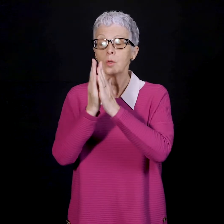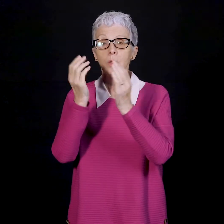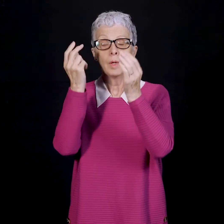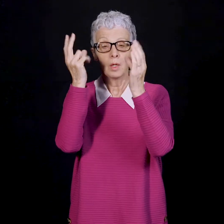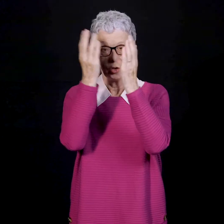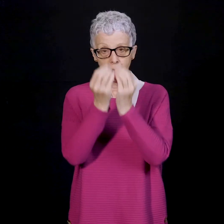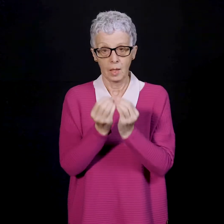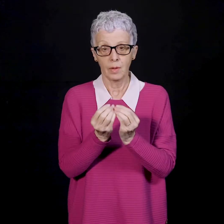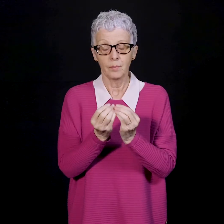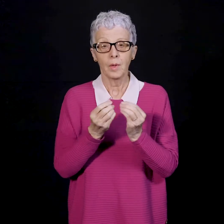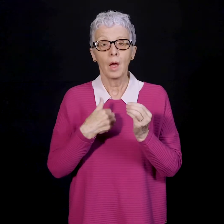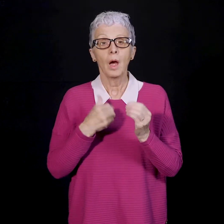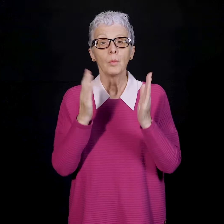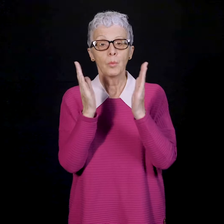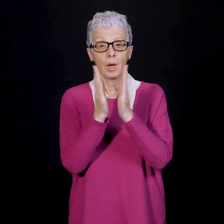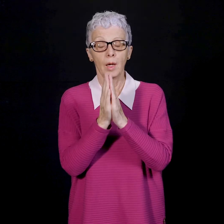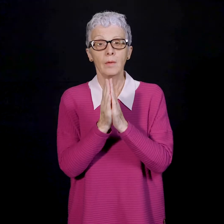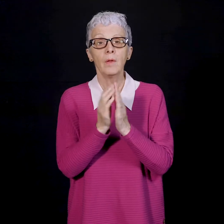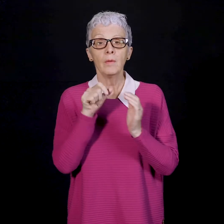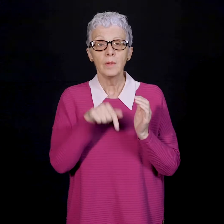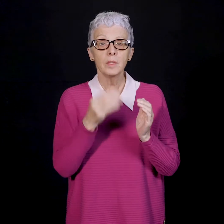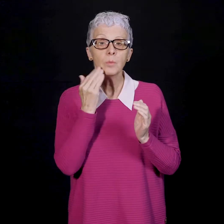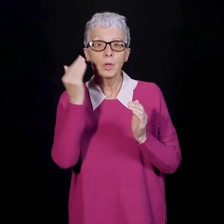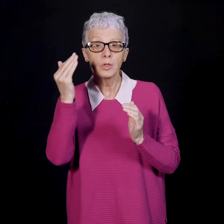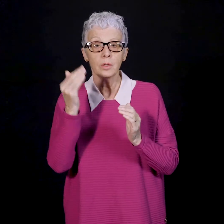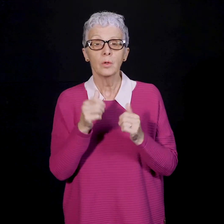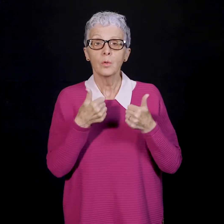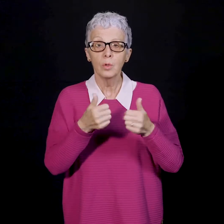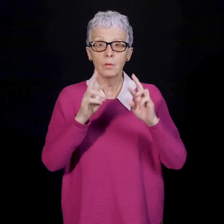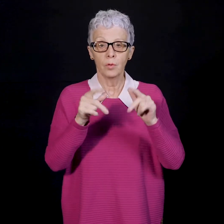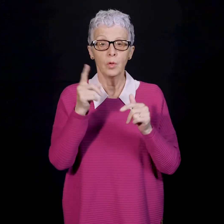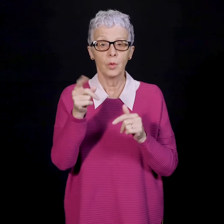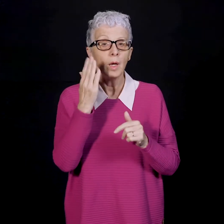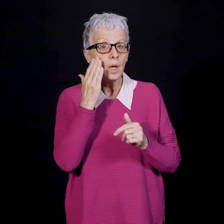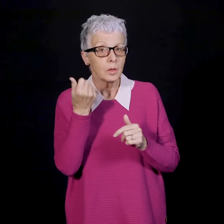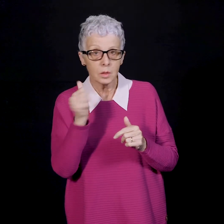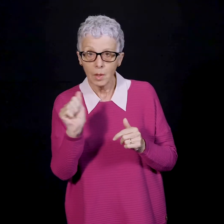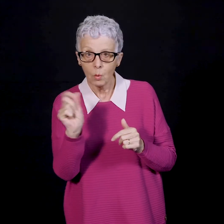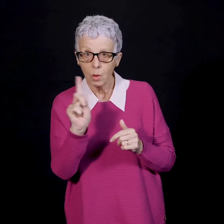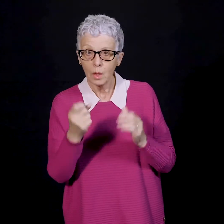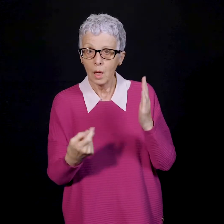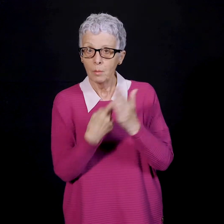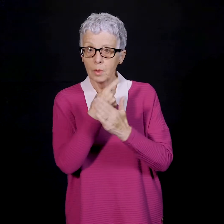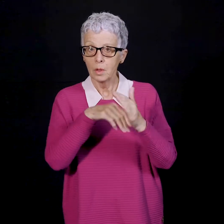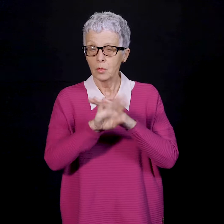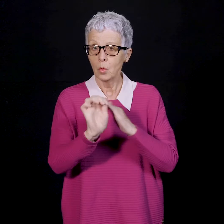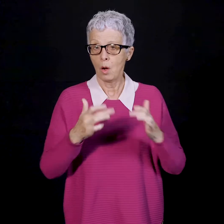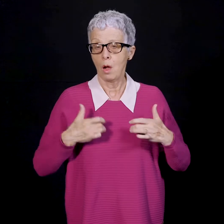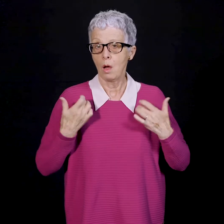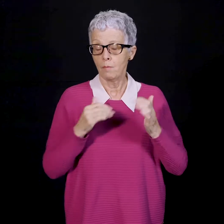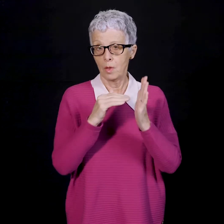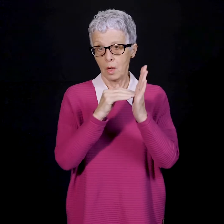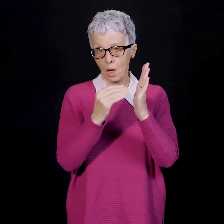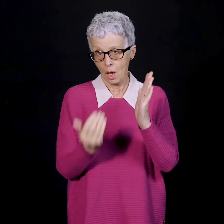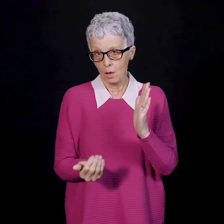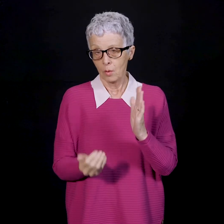you, challenges you, and is timely for you. Whatever you may be facing in your life right now, I'm believing that God is